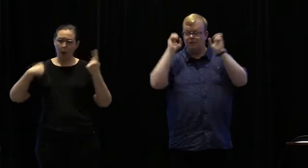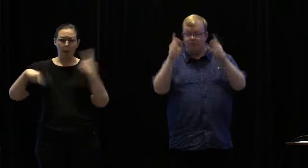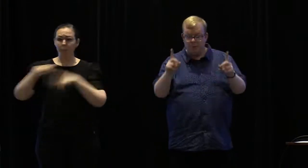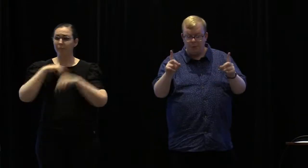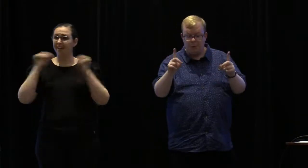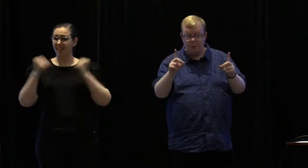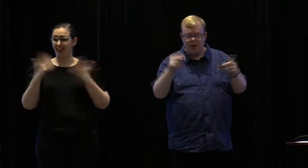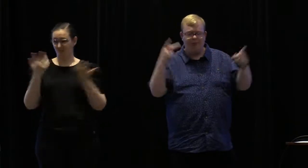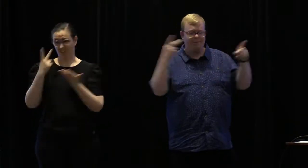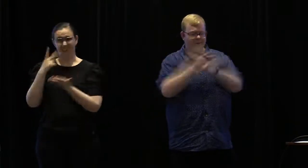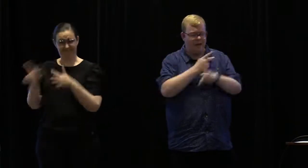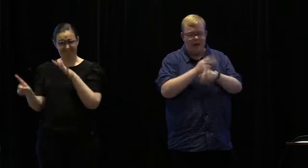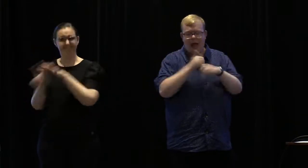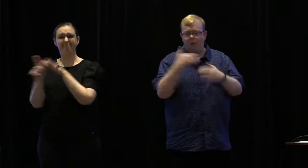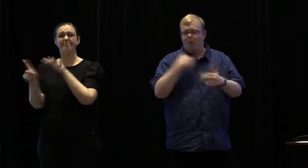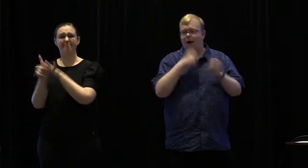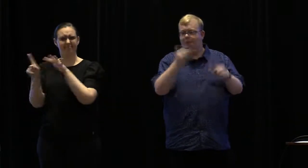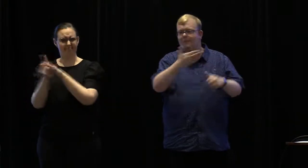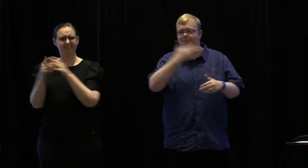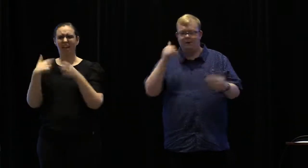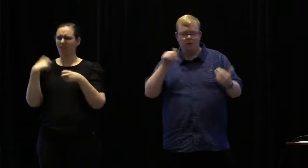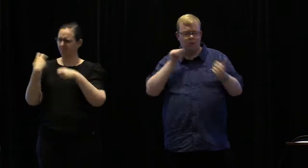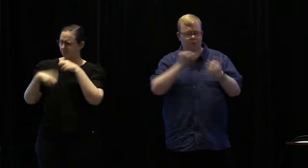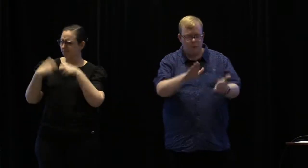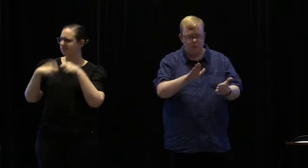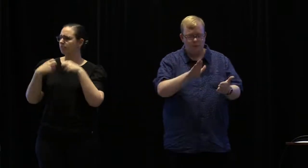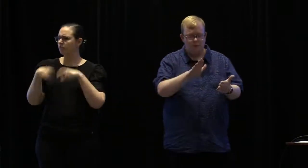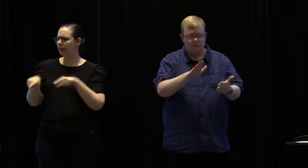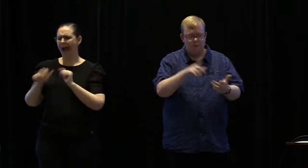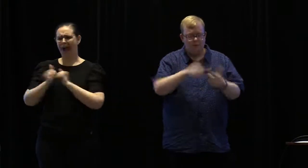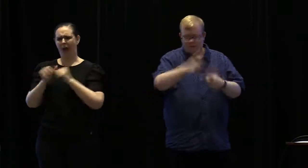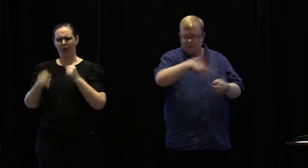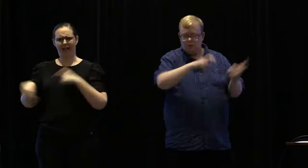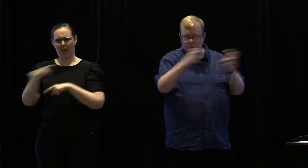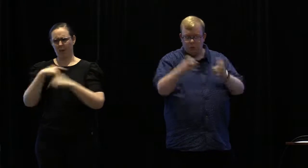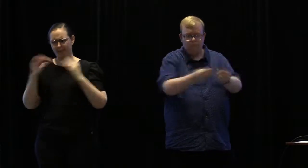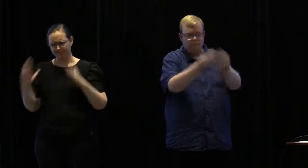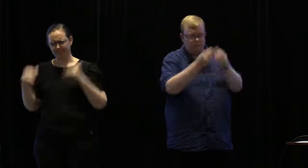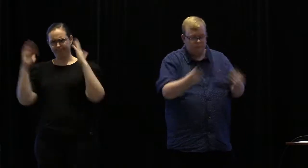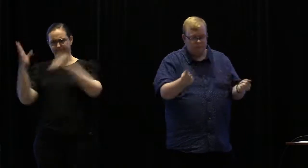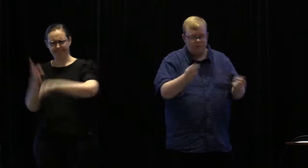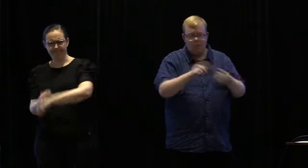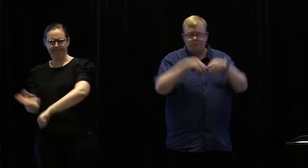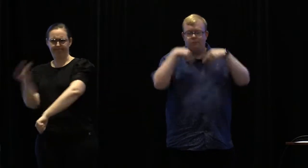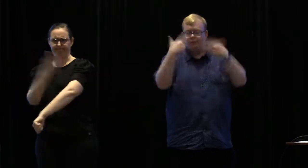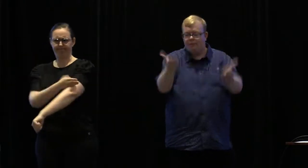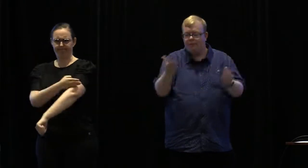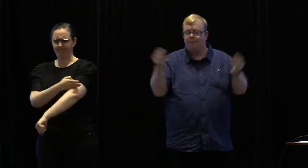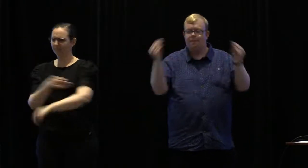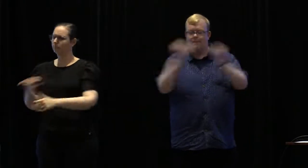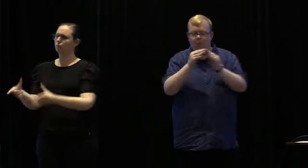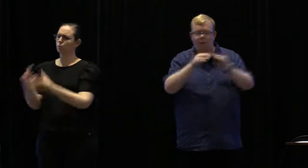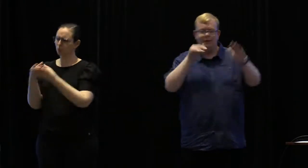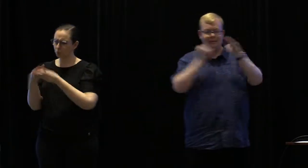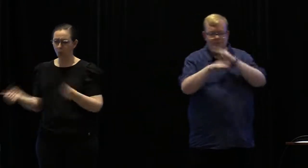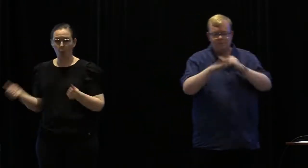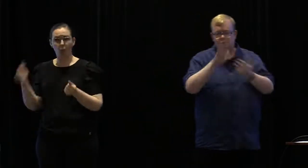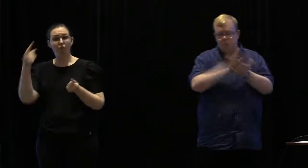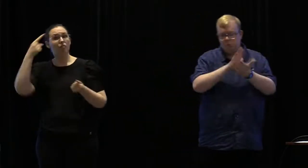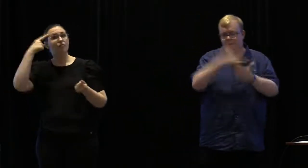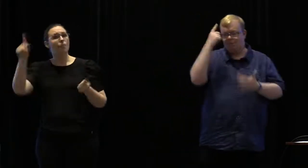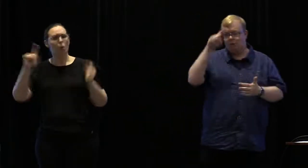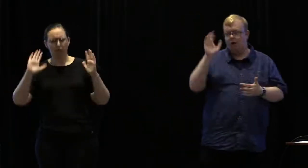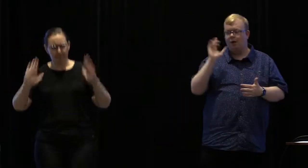I'm hoping that we can look at the various issues in deaf education and sort out a best approach to solve